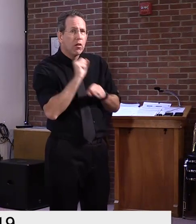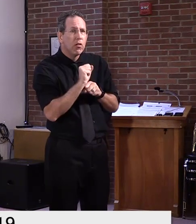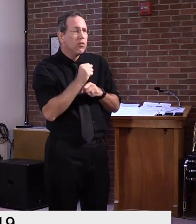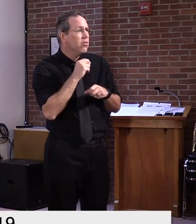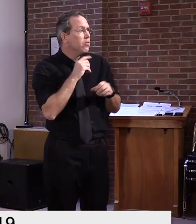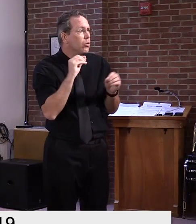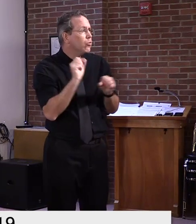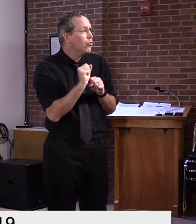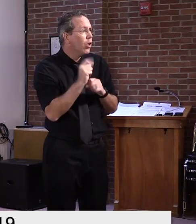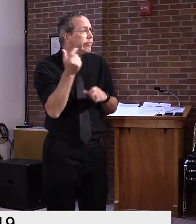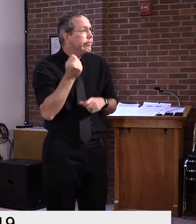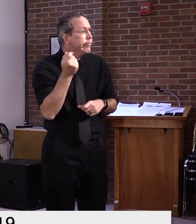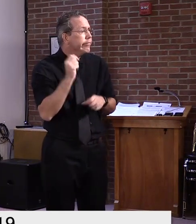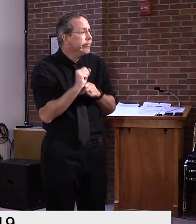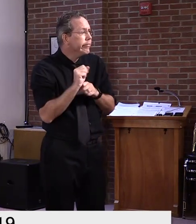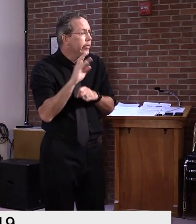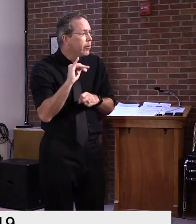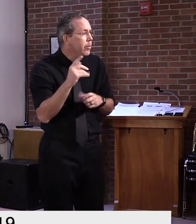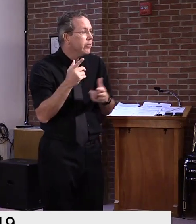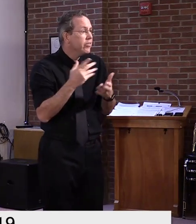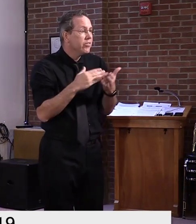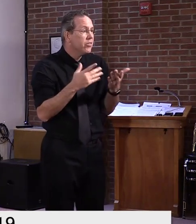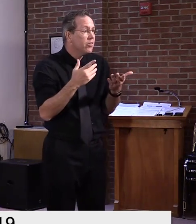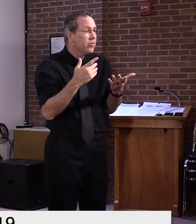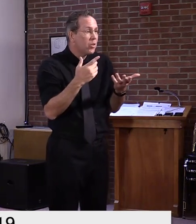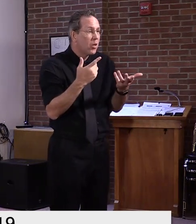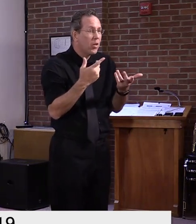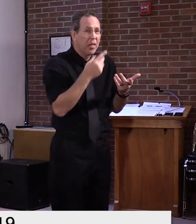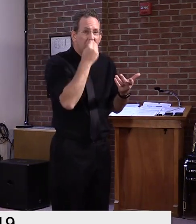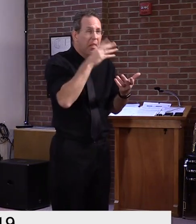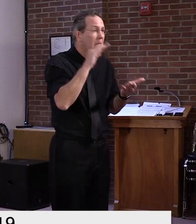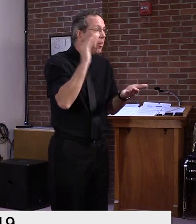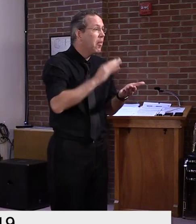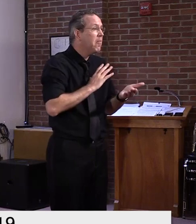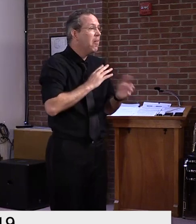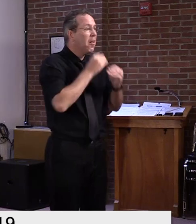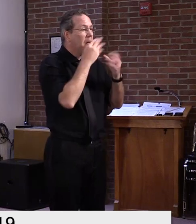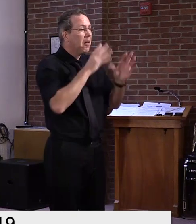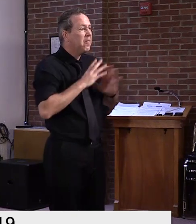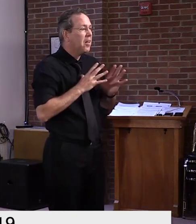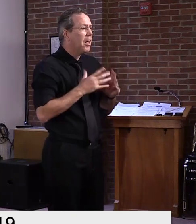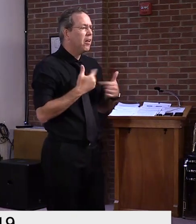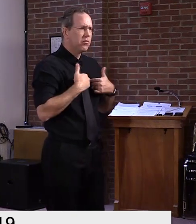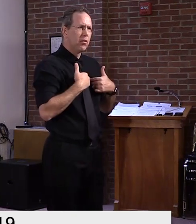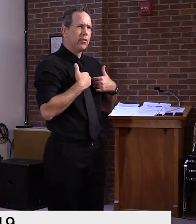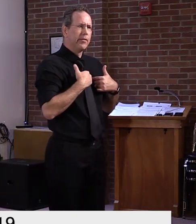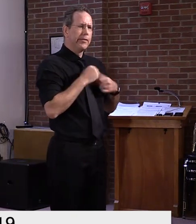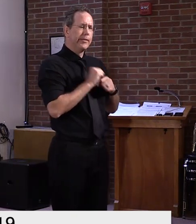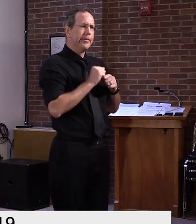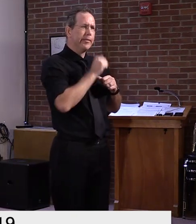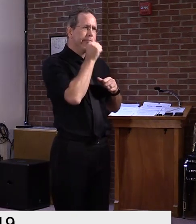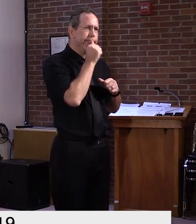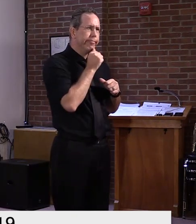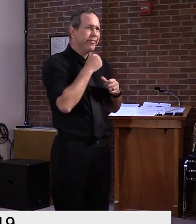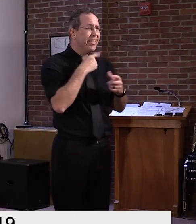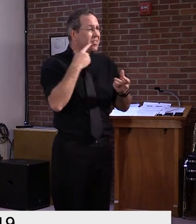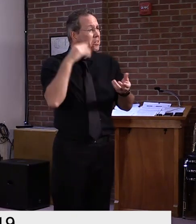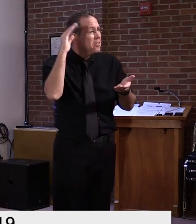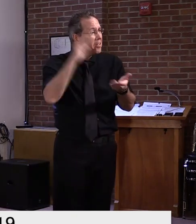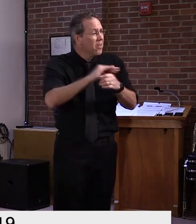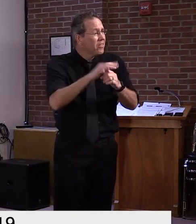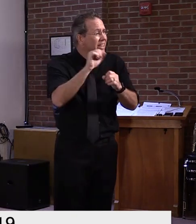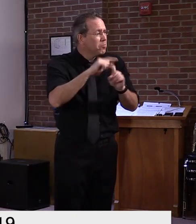completely unemployed. And so, you know, it is our priority to ensure that those people have the